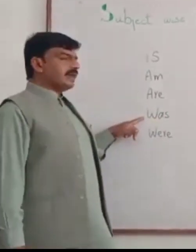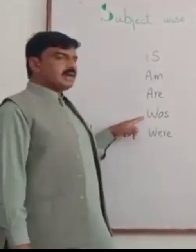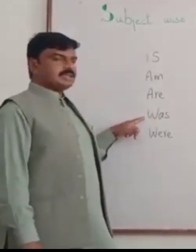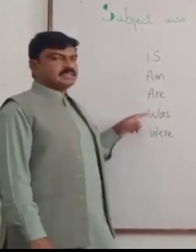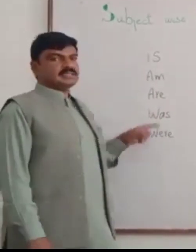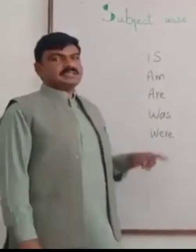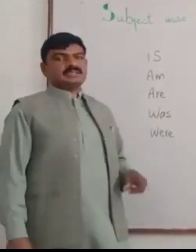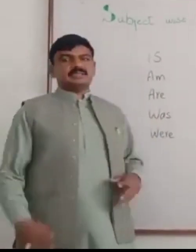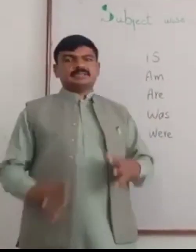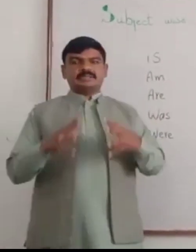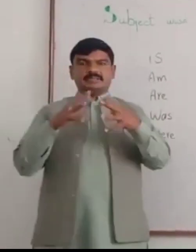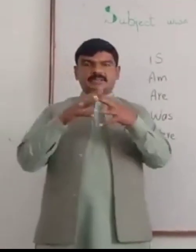was